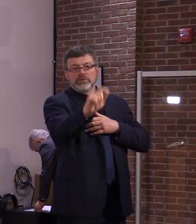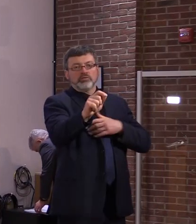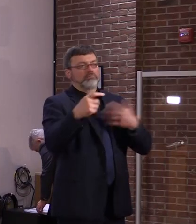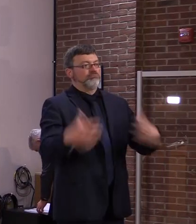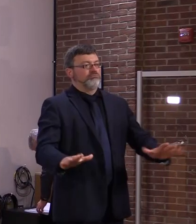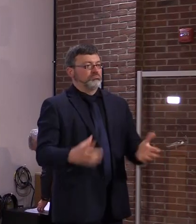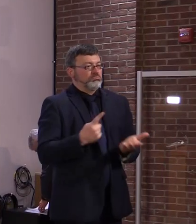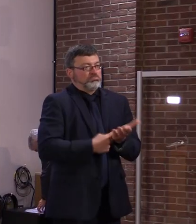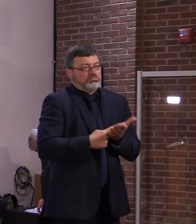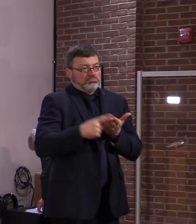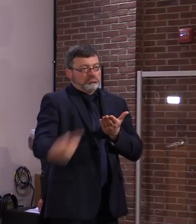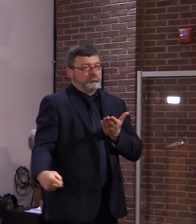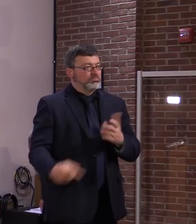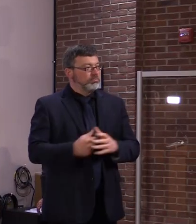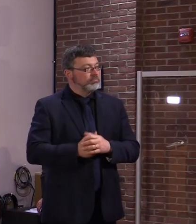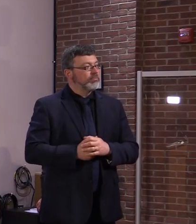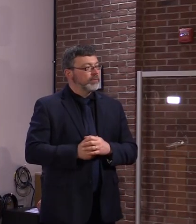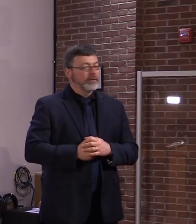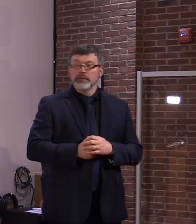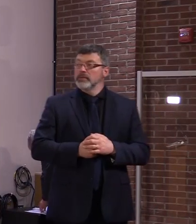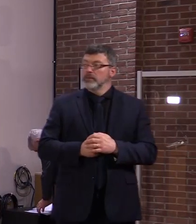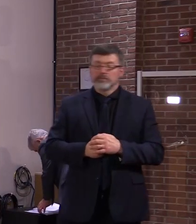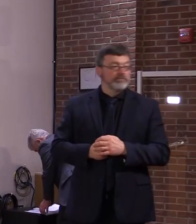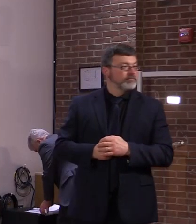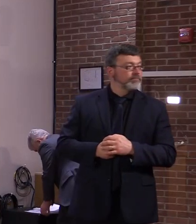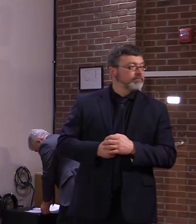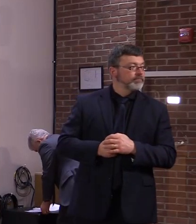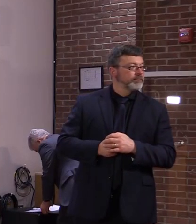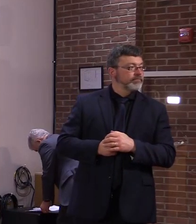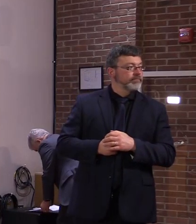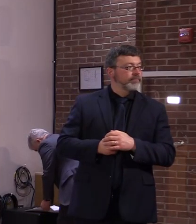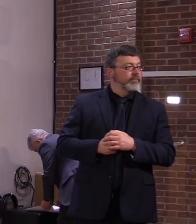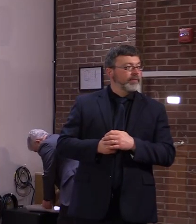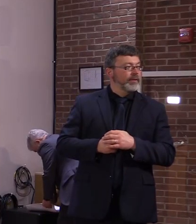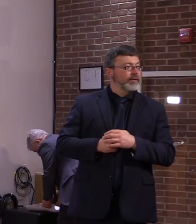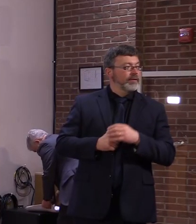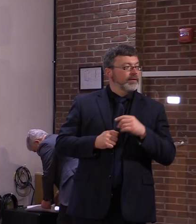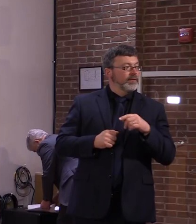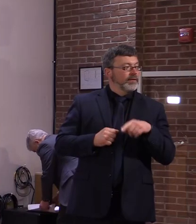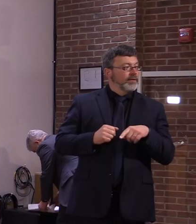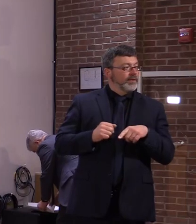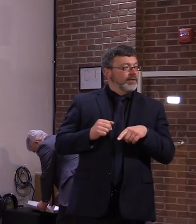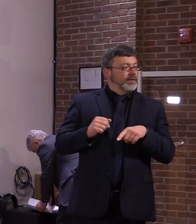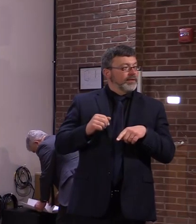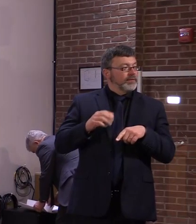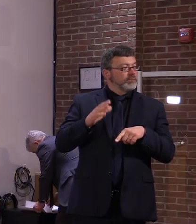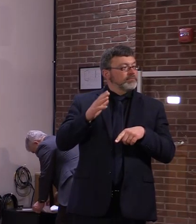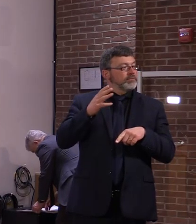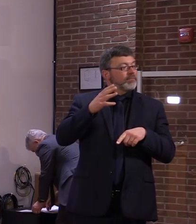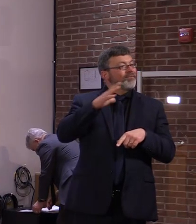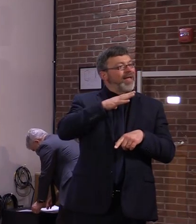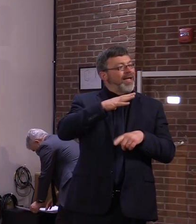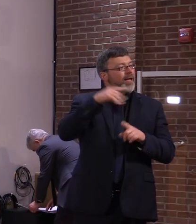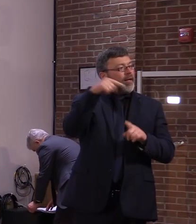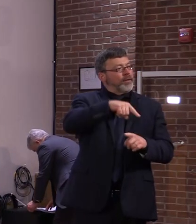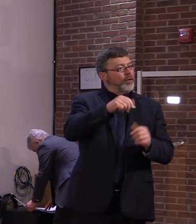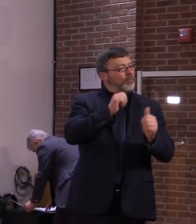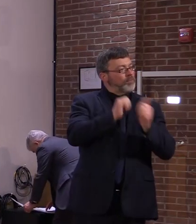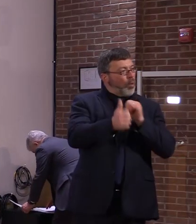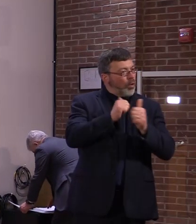sector-specific guidance that still existed, for instance, sports, like a Babe Ruth